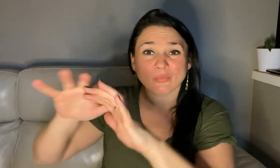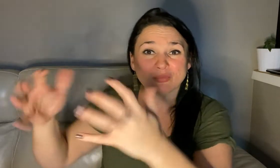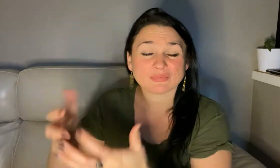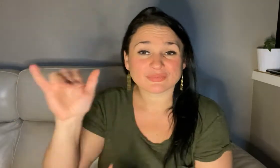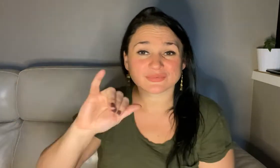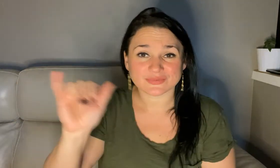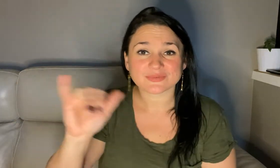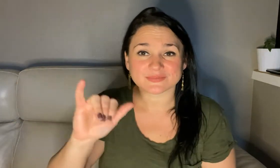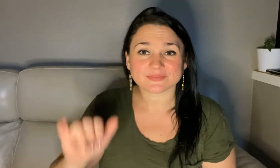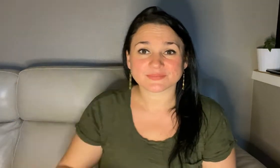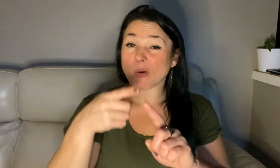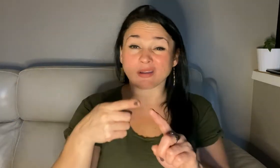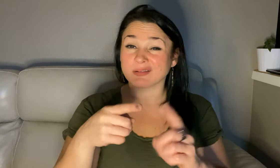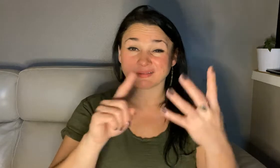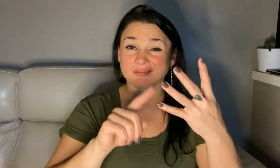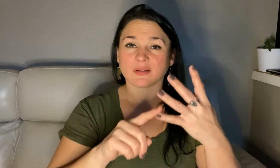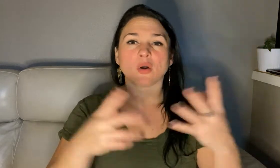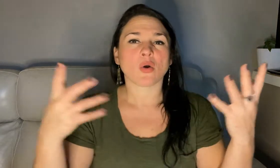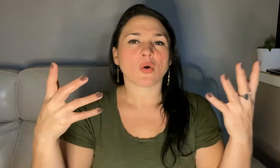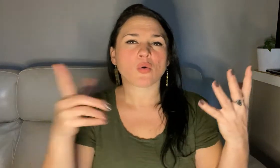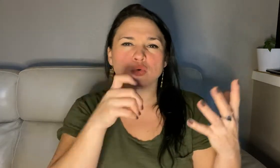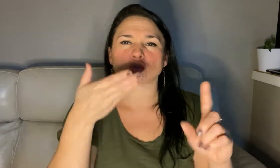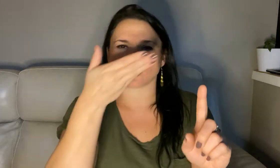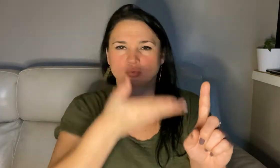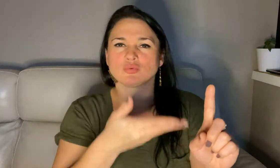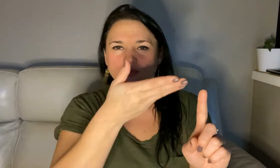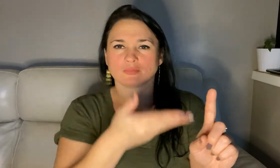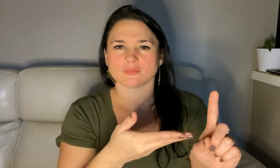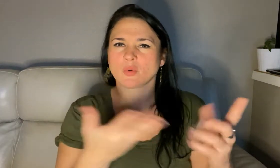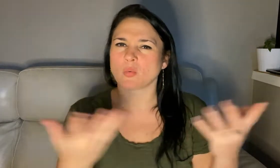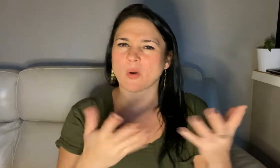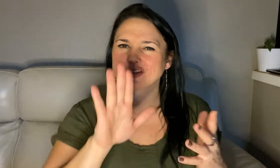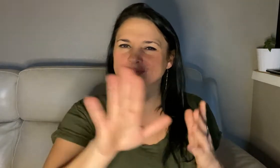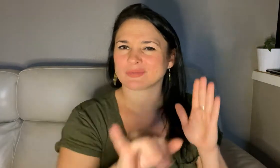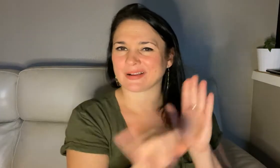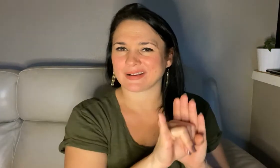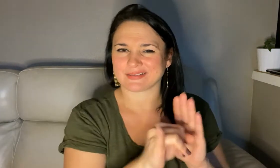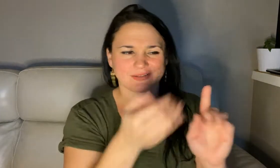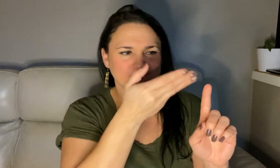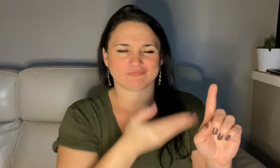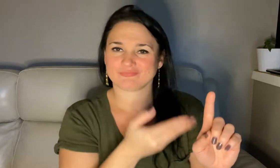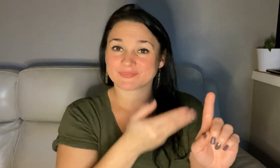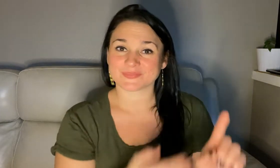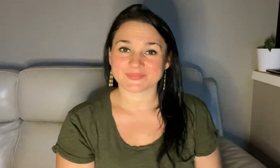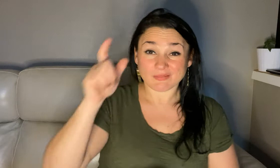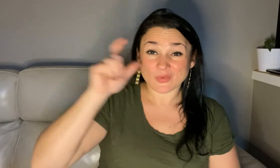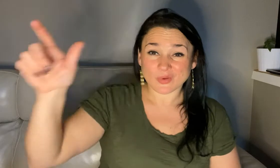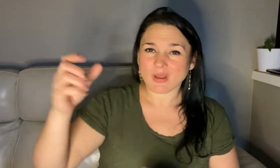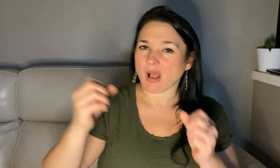world too. The point is on the fourth one, really. Who you are. Find who you are in your identity. The